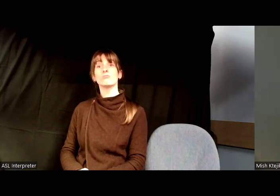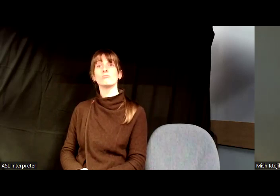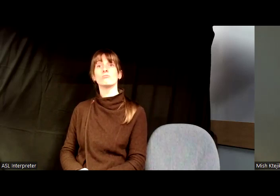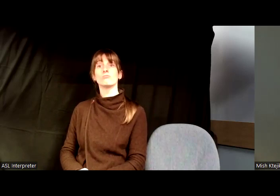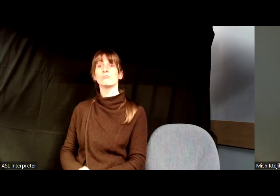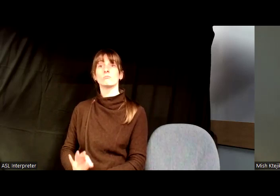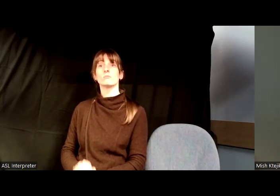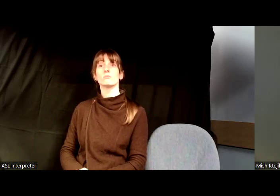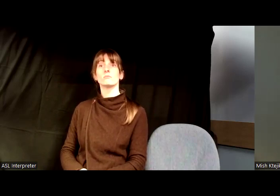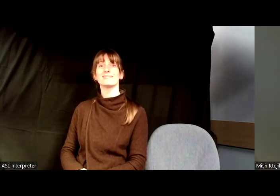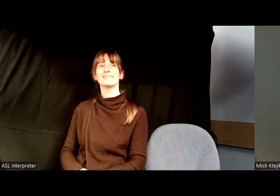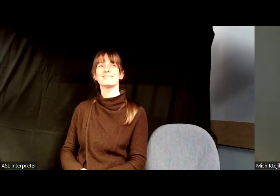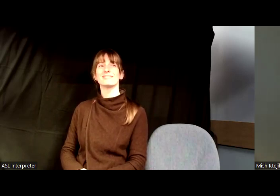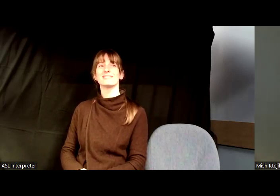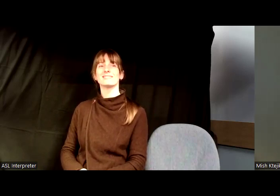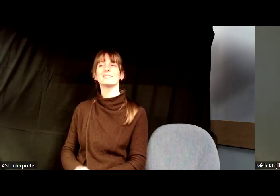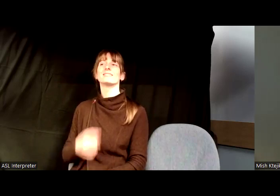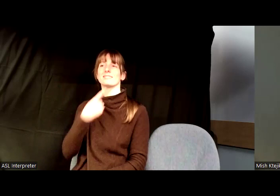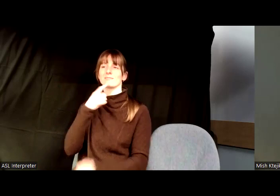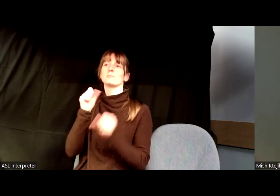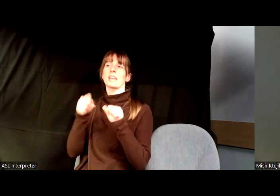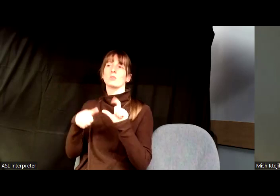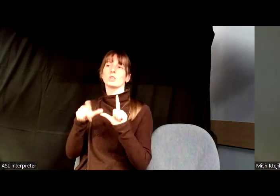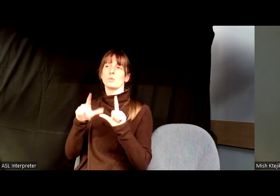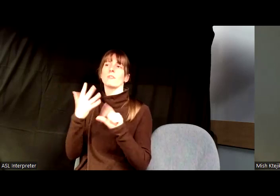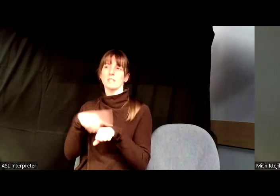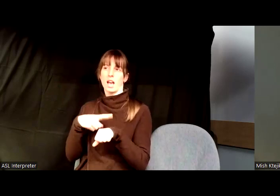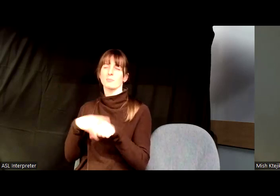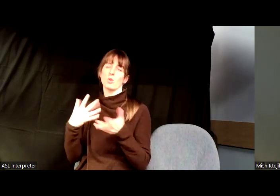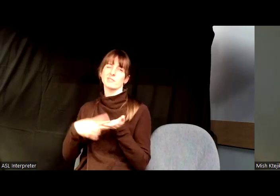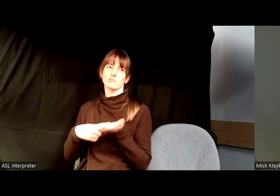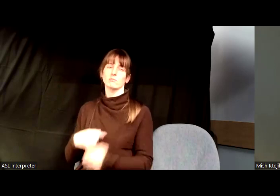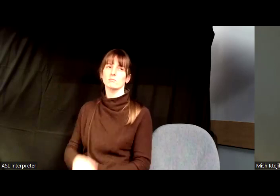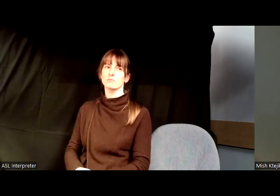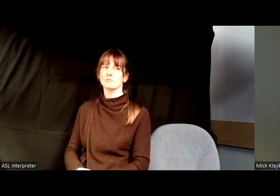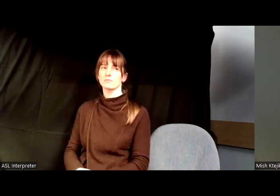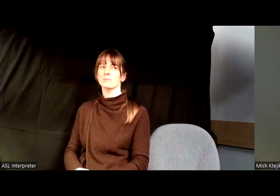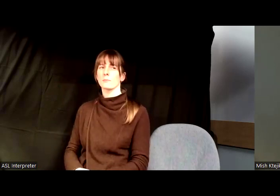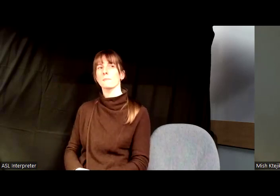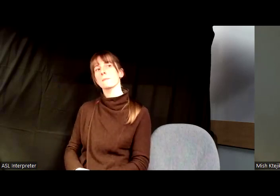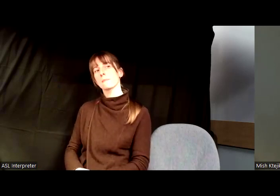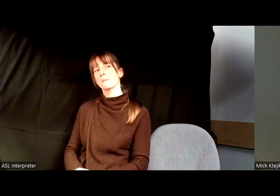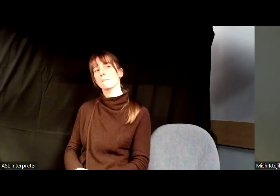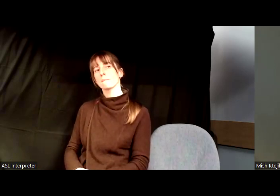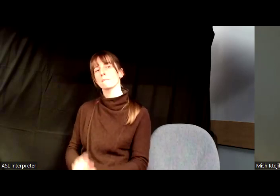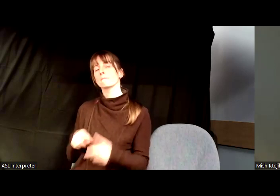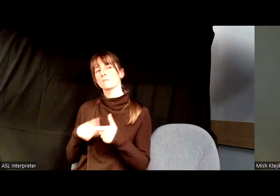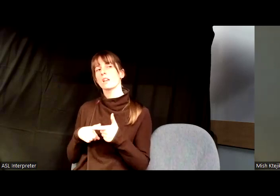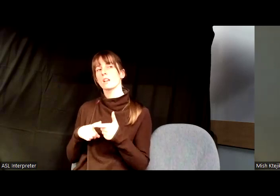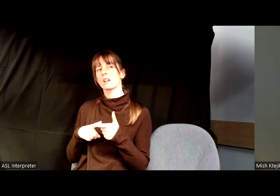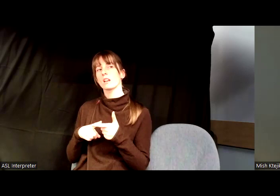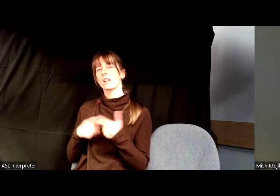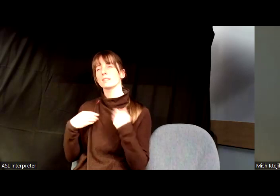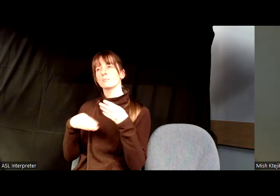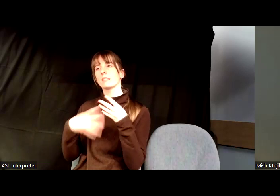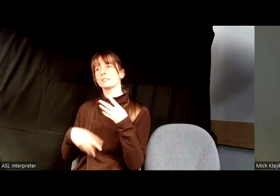So it just says that you can renew it 5 times, which we've already kind of talked about. And then gives you a list of